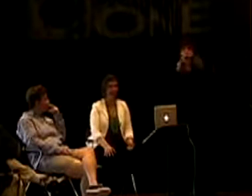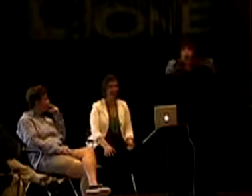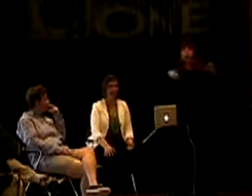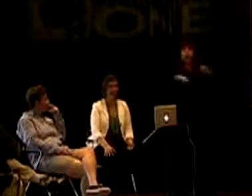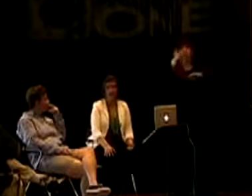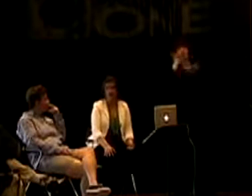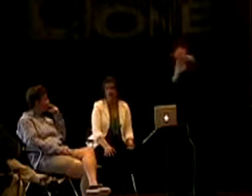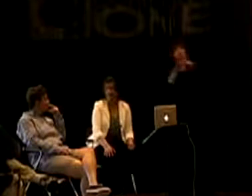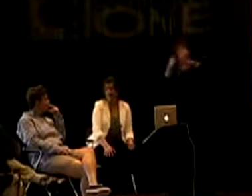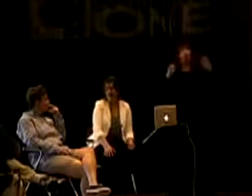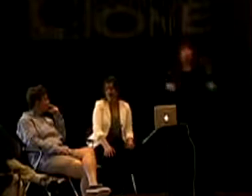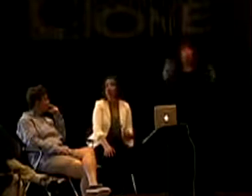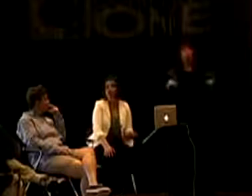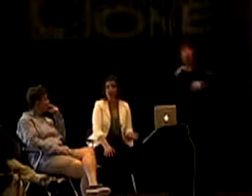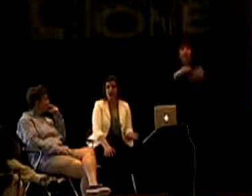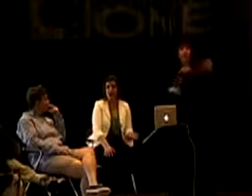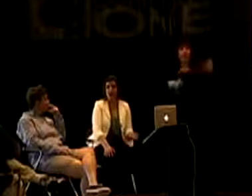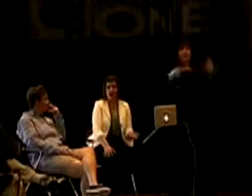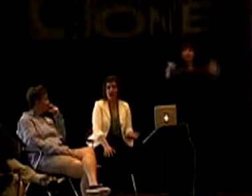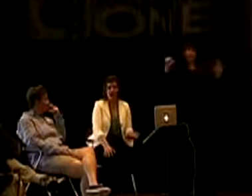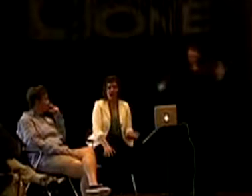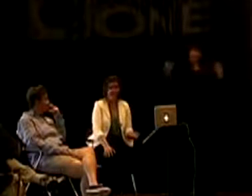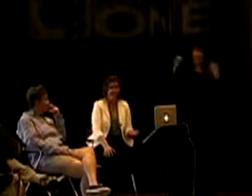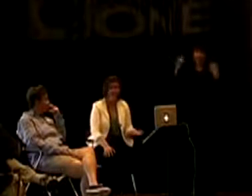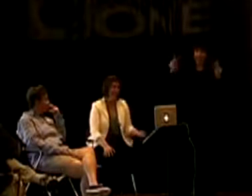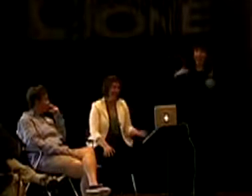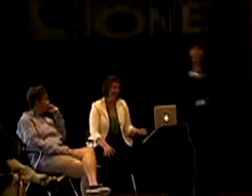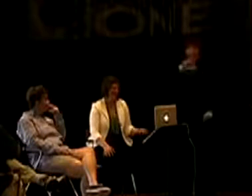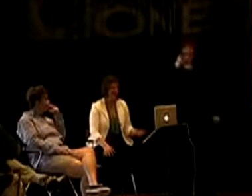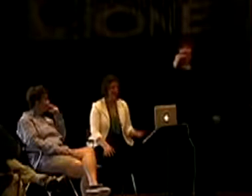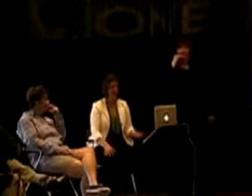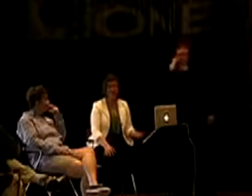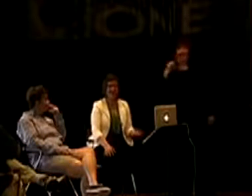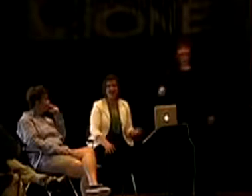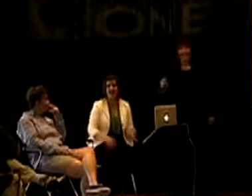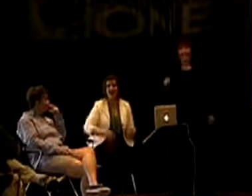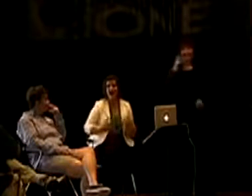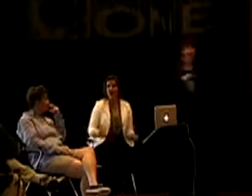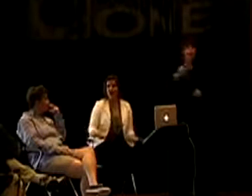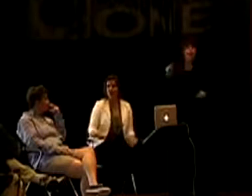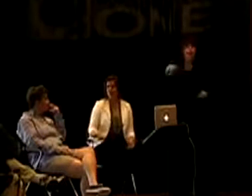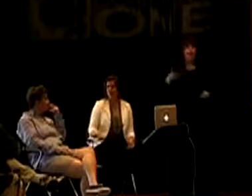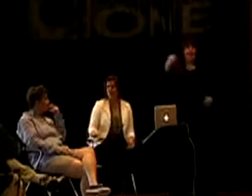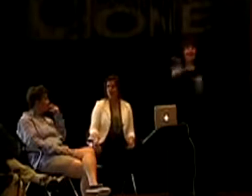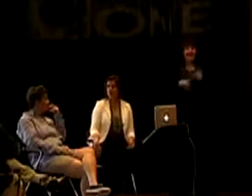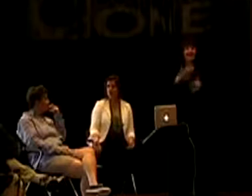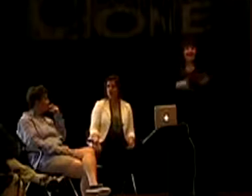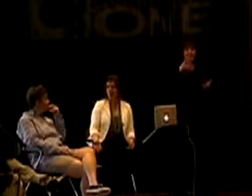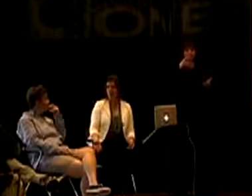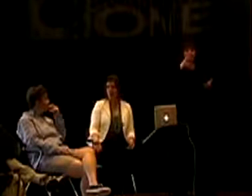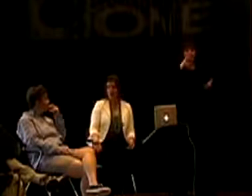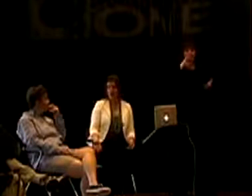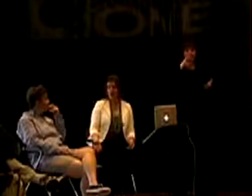that's probably okay. Like, in fact, I know that's okay. And it's, you just kind of have to be willing to do